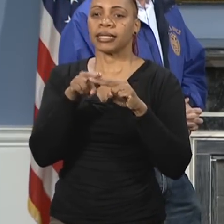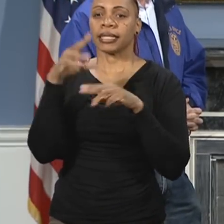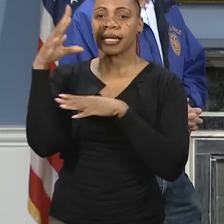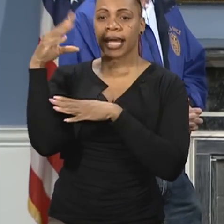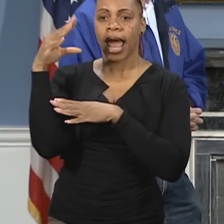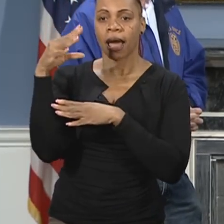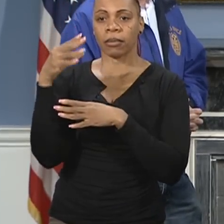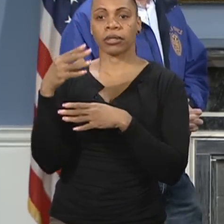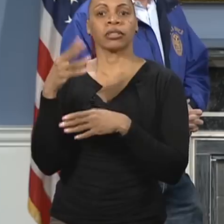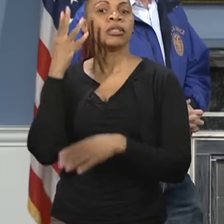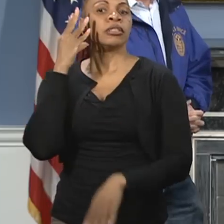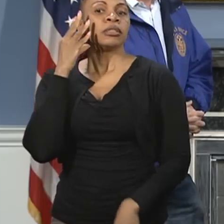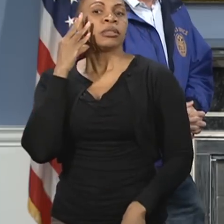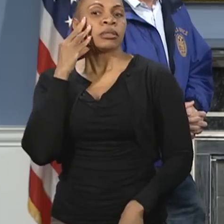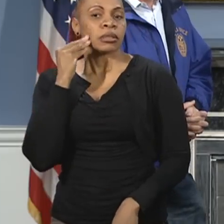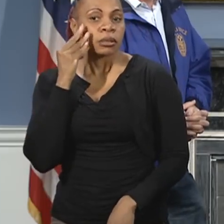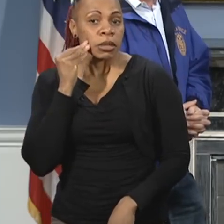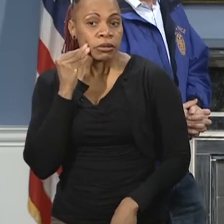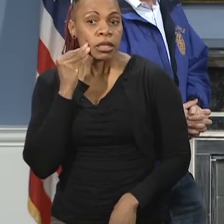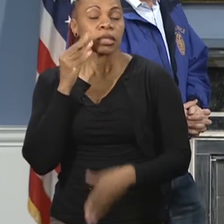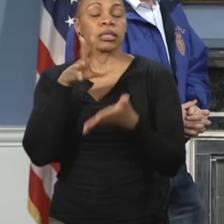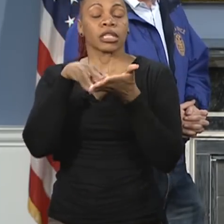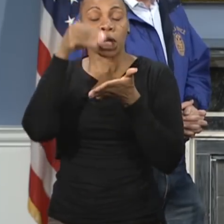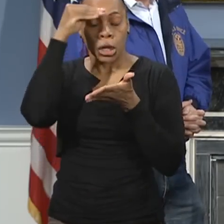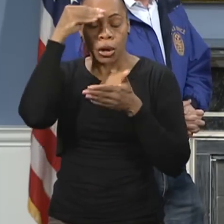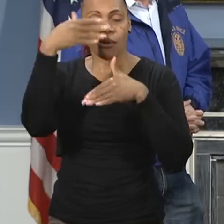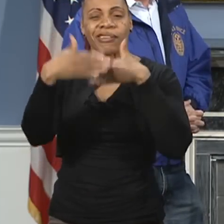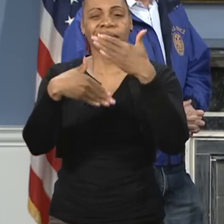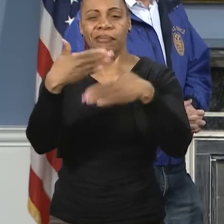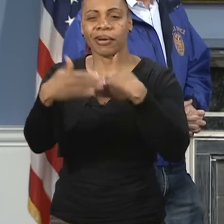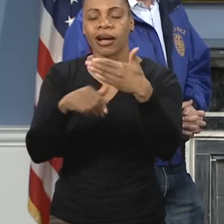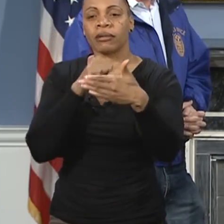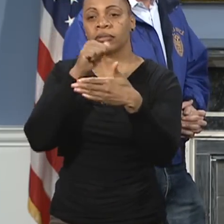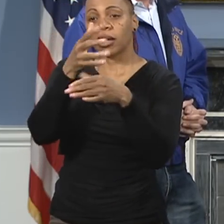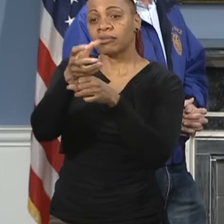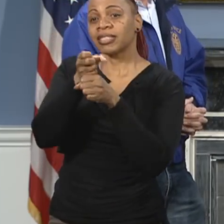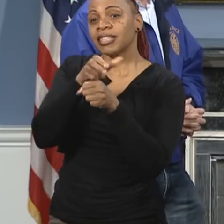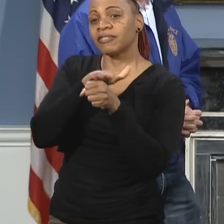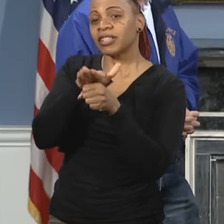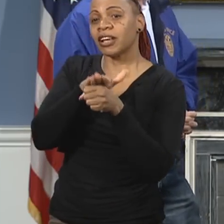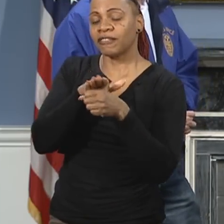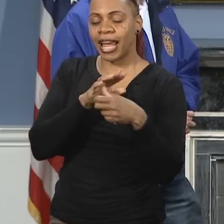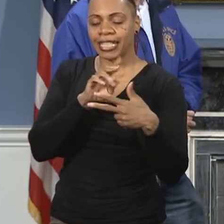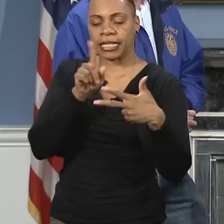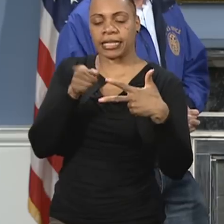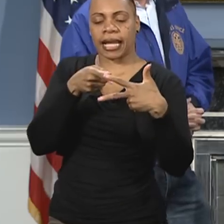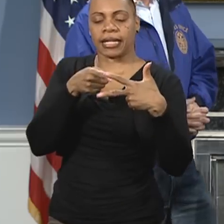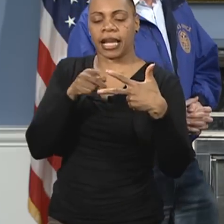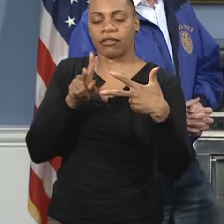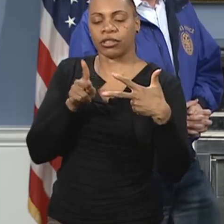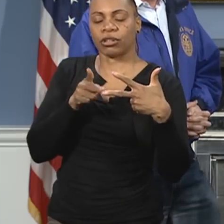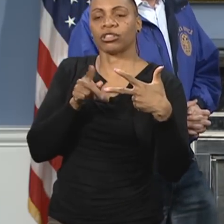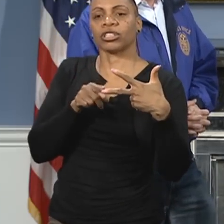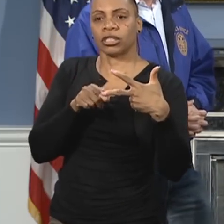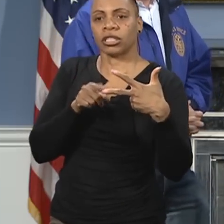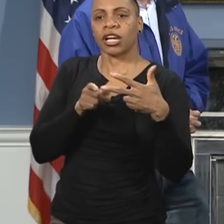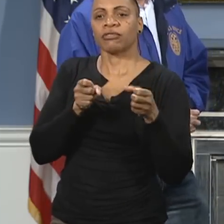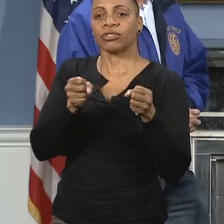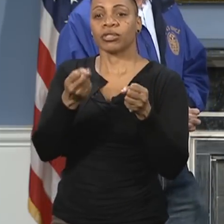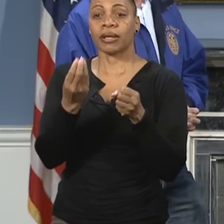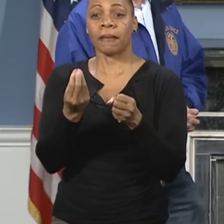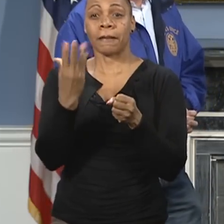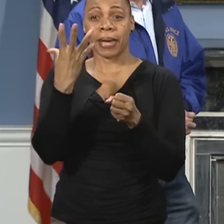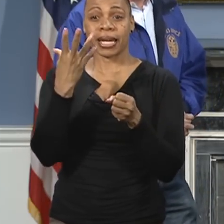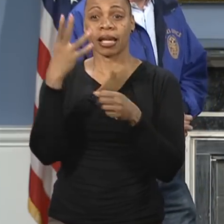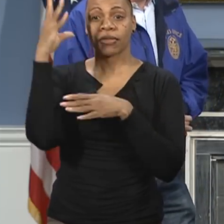learning process. I'm not getting enough into the secondary and tertiary streets. Many of those cameras are on